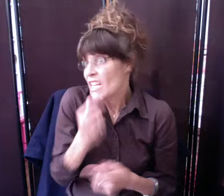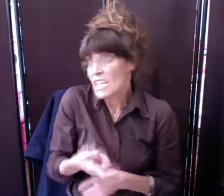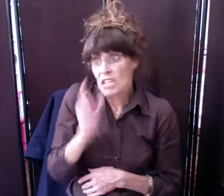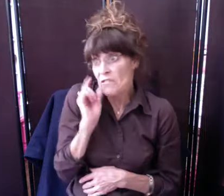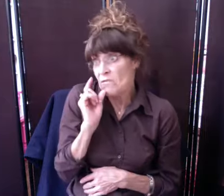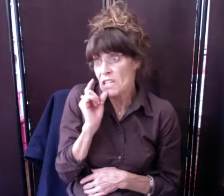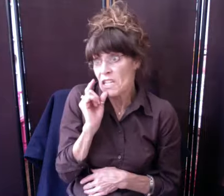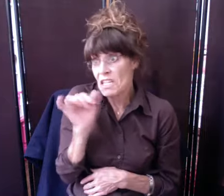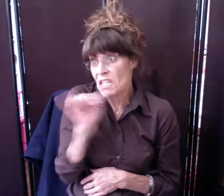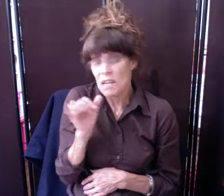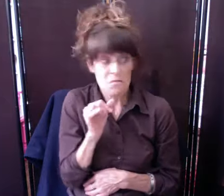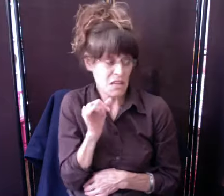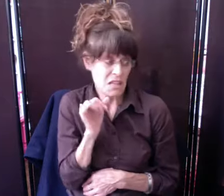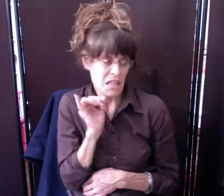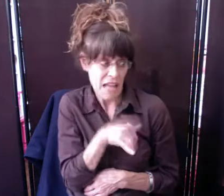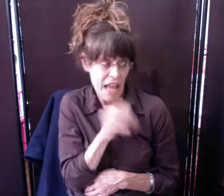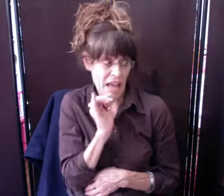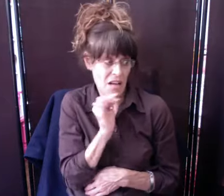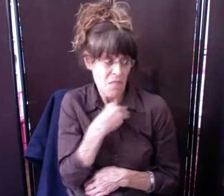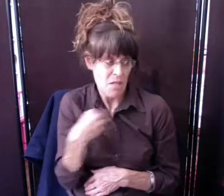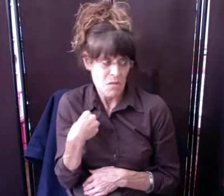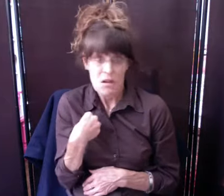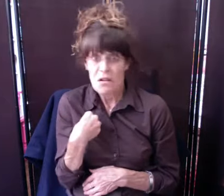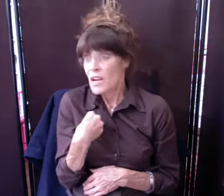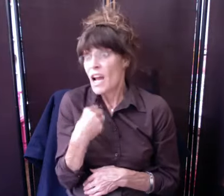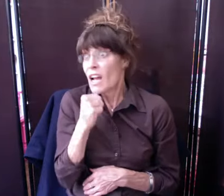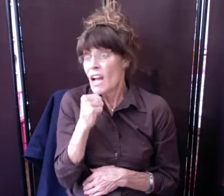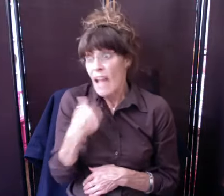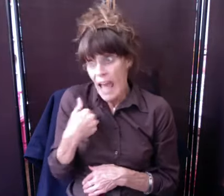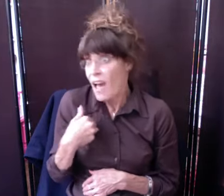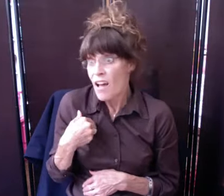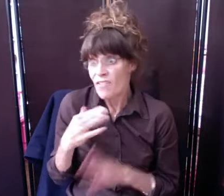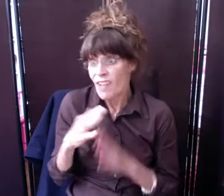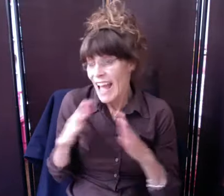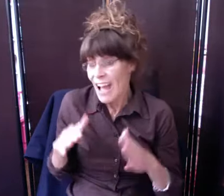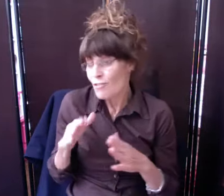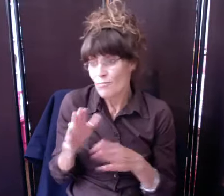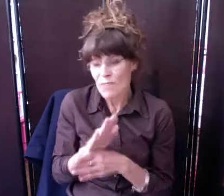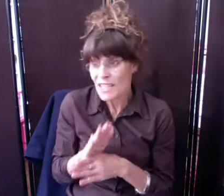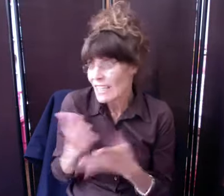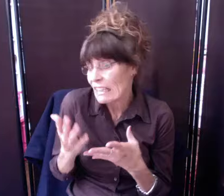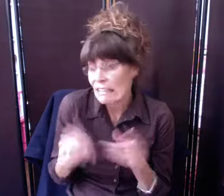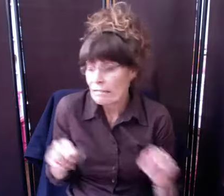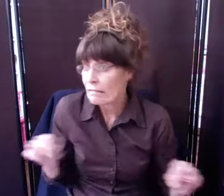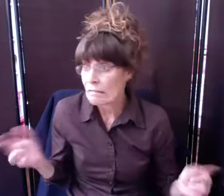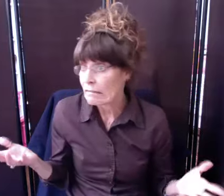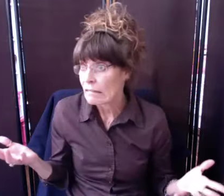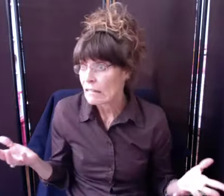and I didn't lose my house, and I didn't lose my business, and I didn't, and there were a lot of people that were older getting sober.